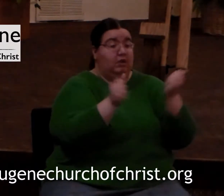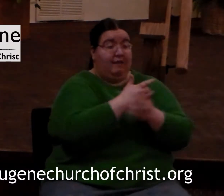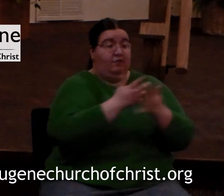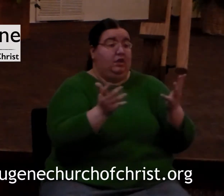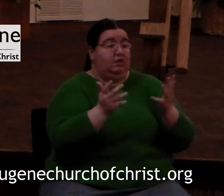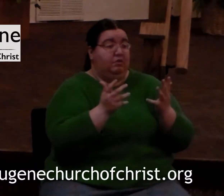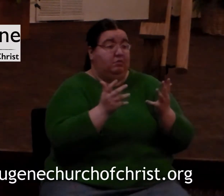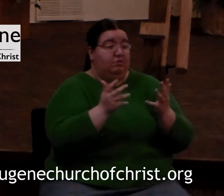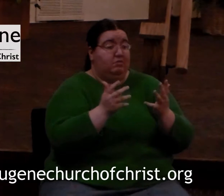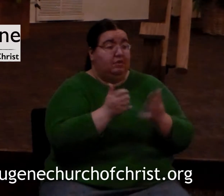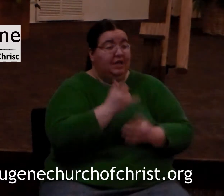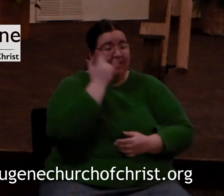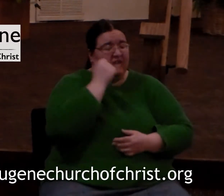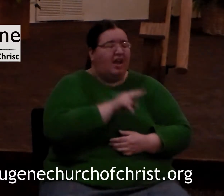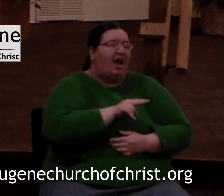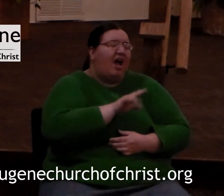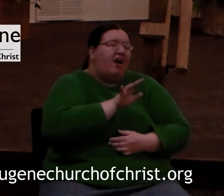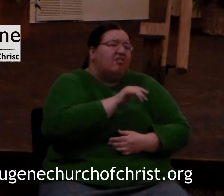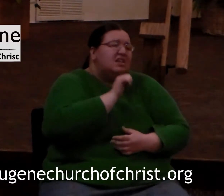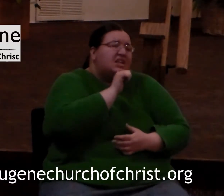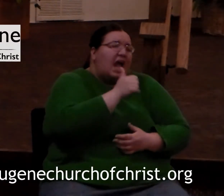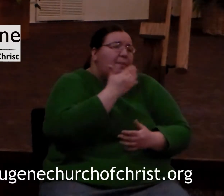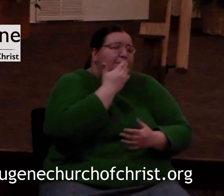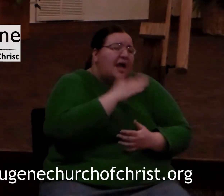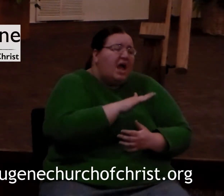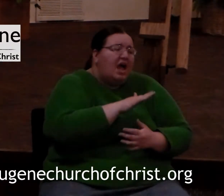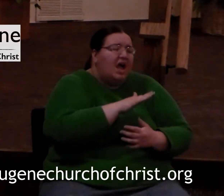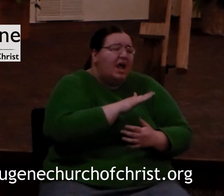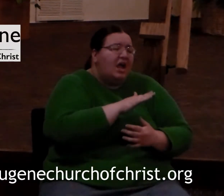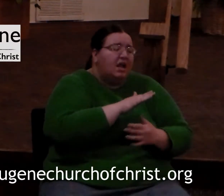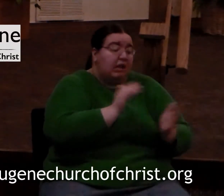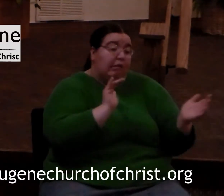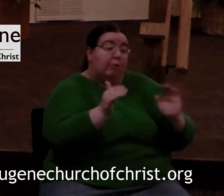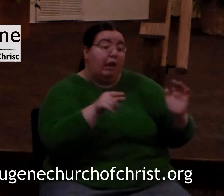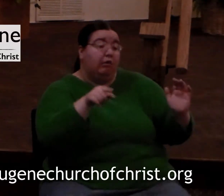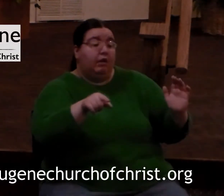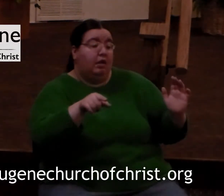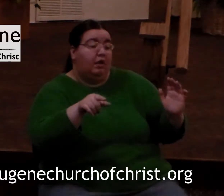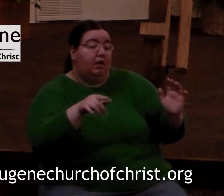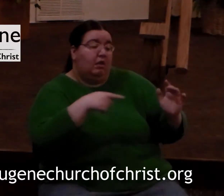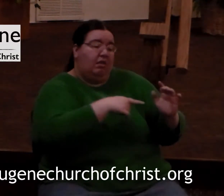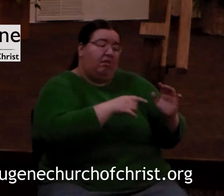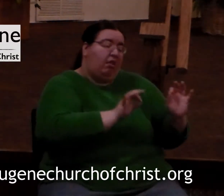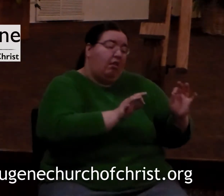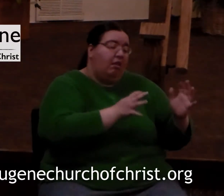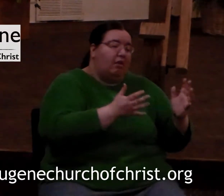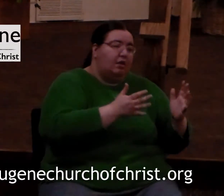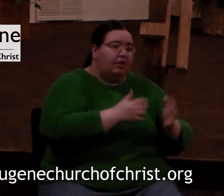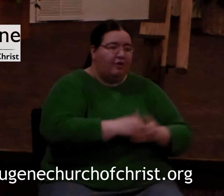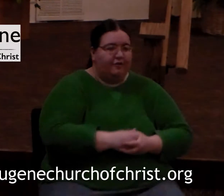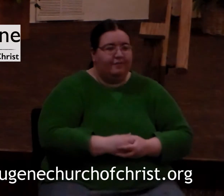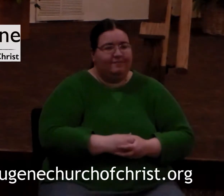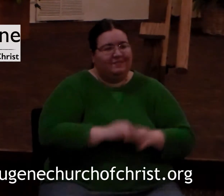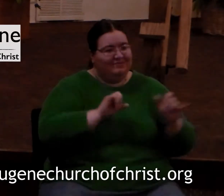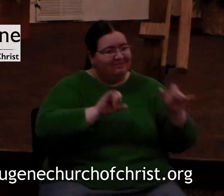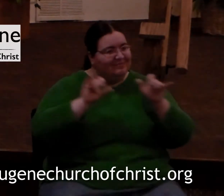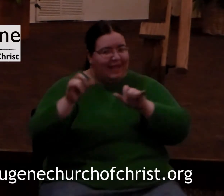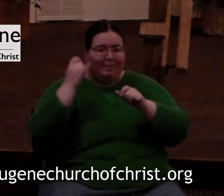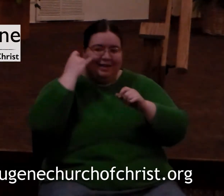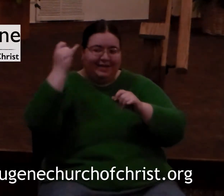not as bad as whatever. But when we let them take root, and especially multiple ones of them take root, we have a problem. So the 9